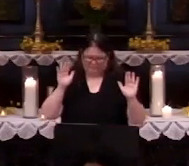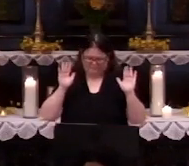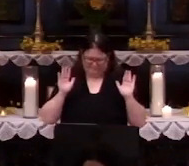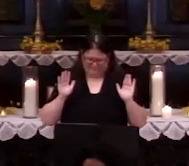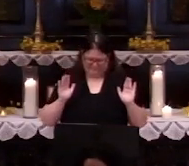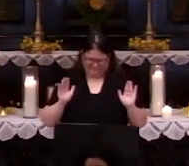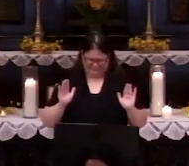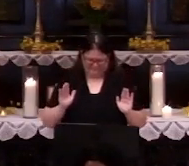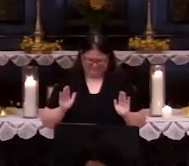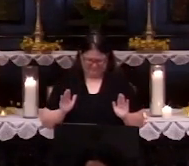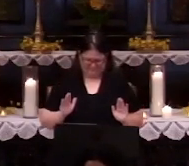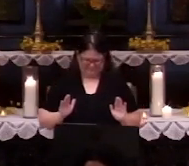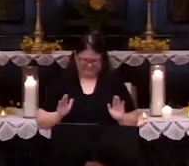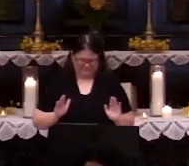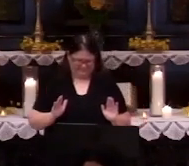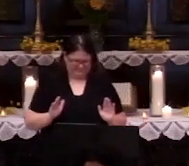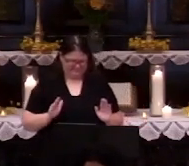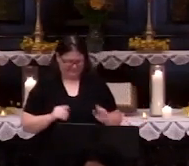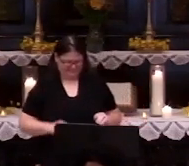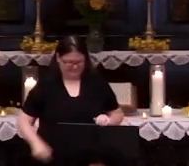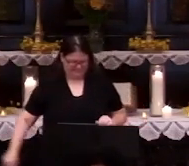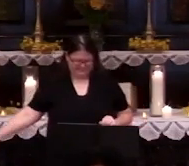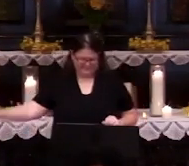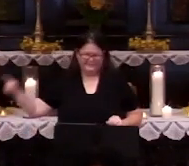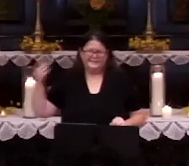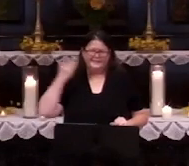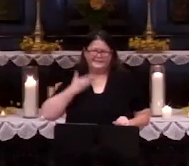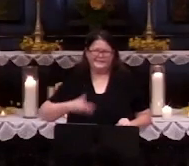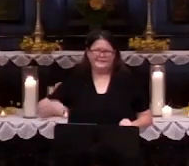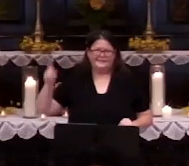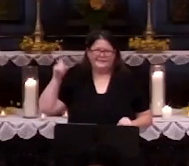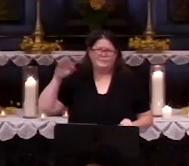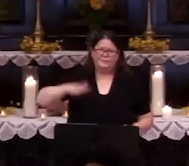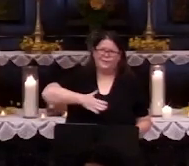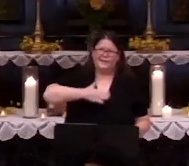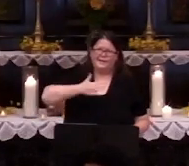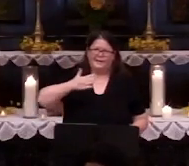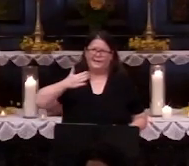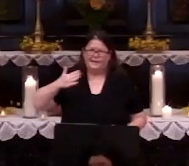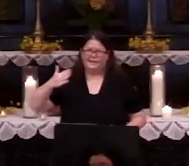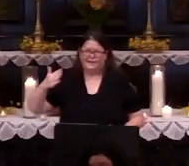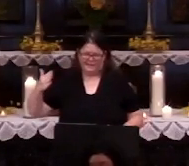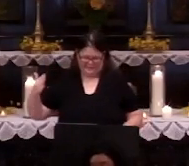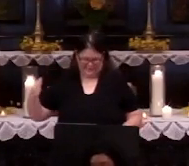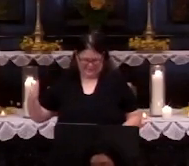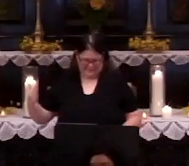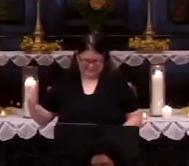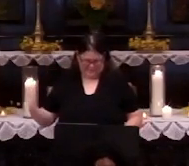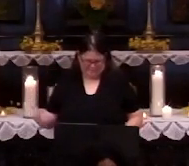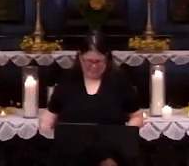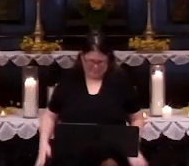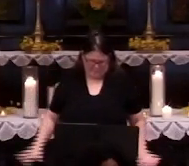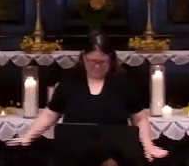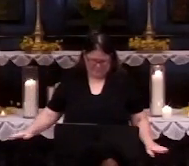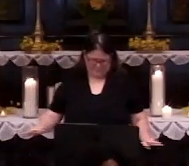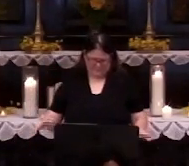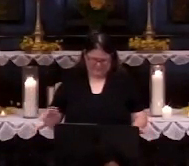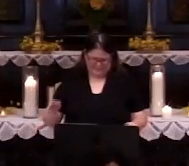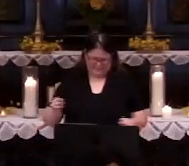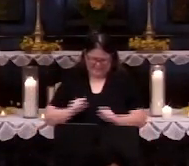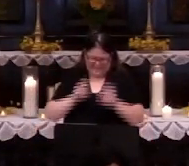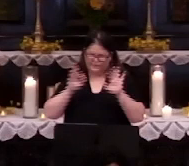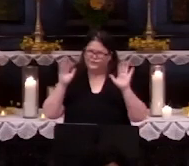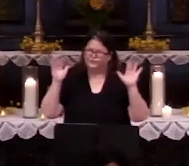Fantastic. I have to be rainbow and magical colors. You're